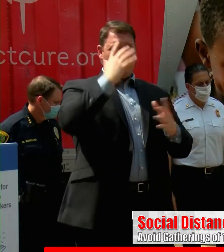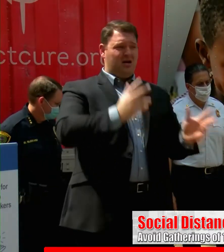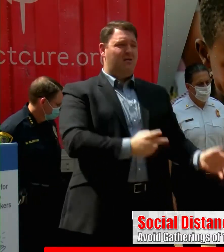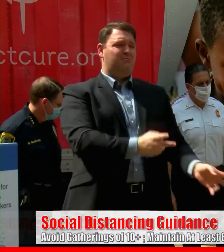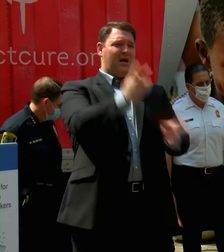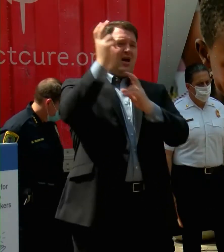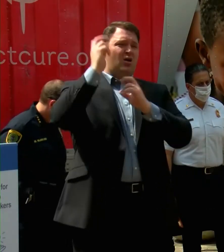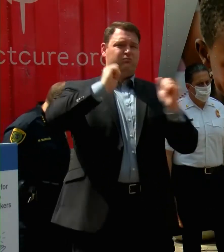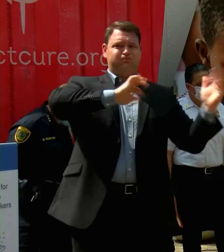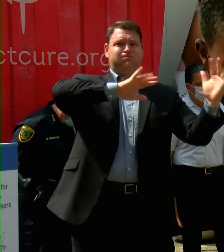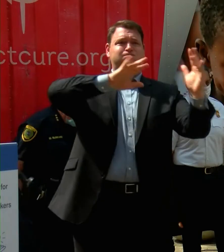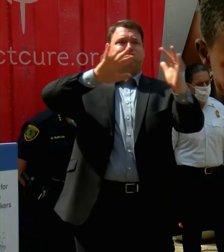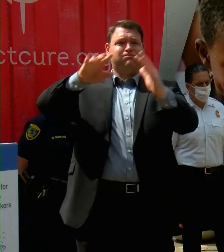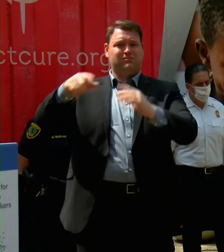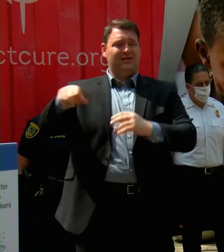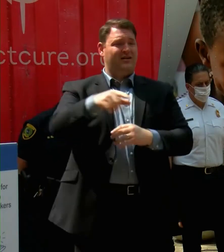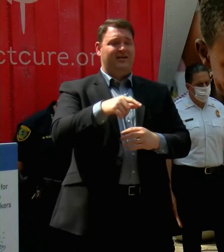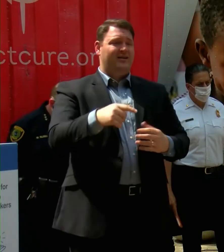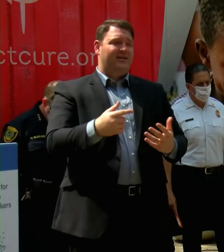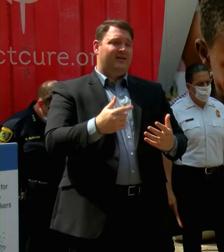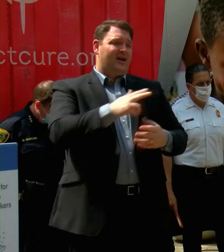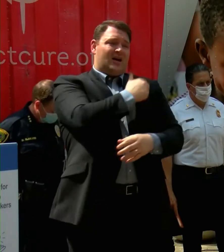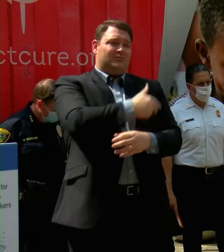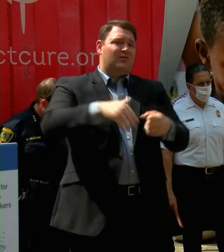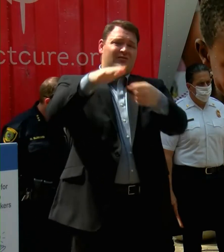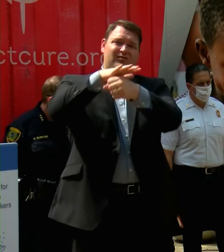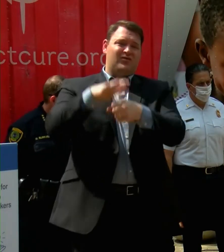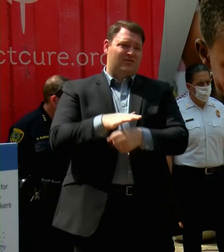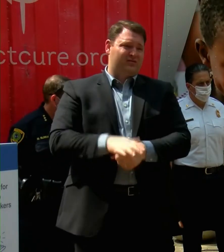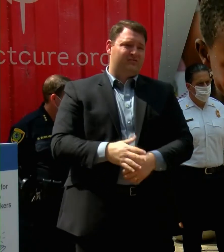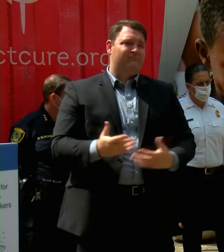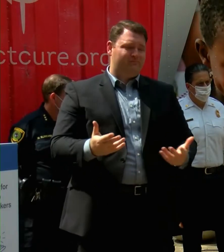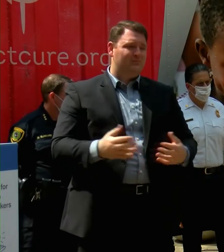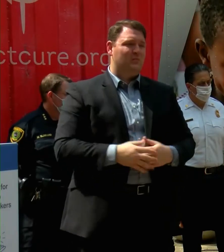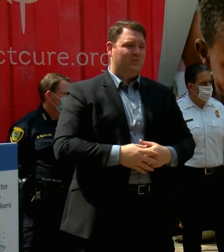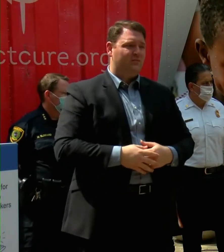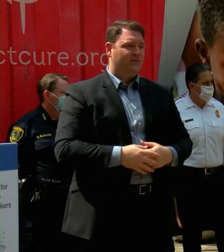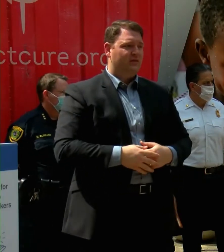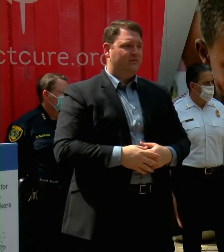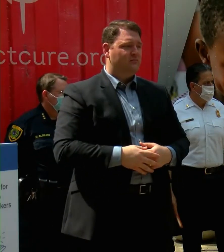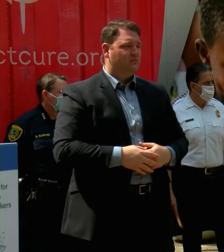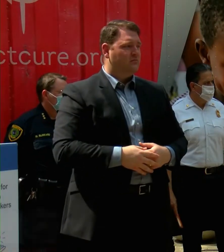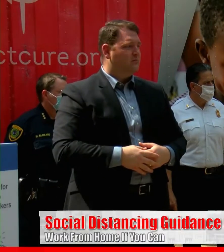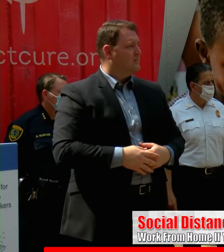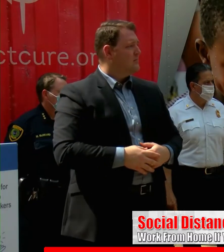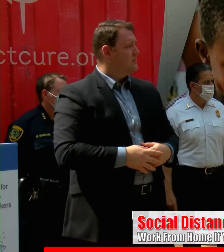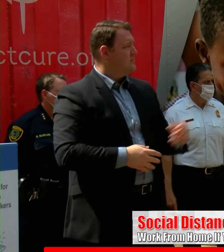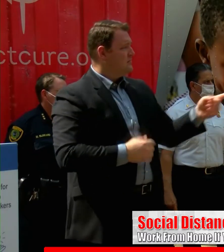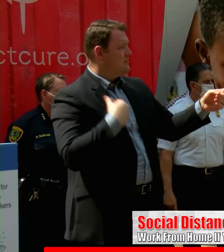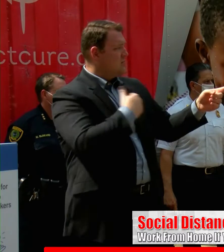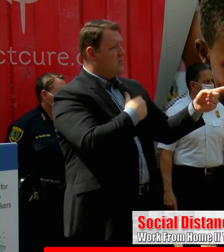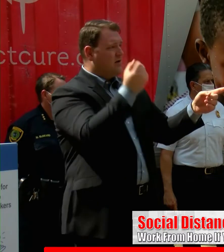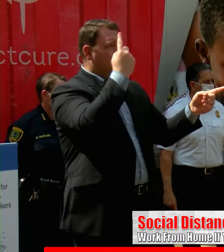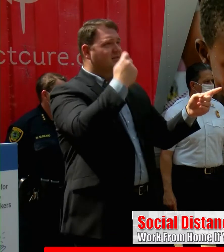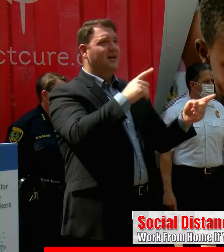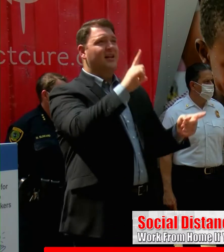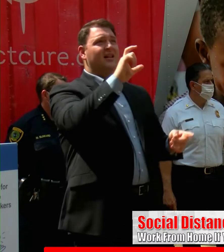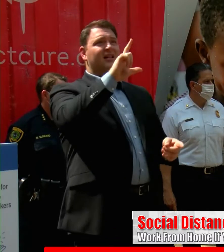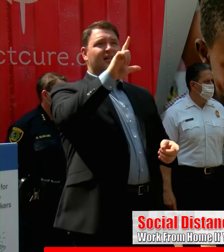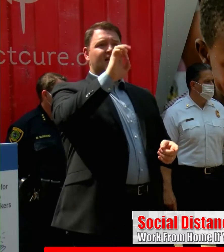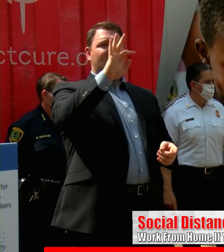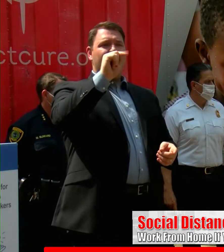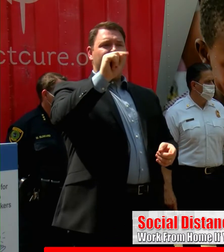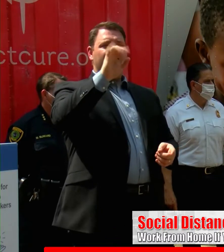entire month of April, social distancing, stay home unless you're working for an essential business. We're outside of left field here. There's been talk